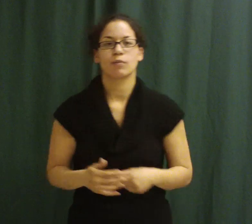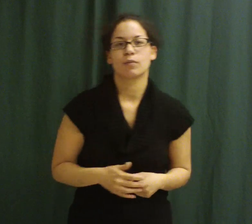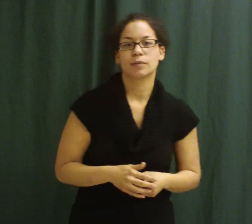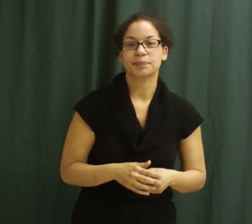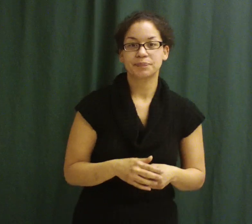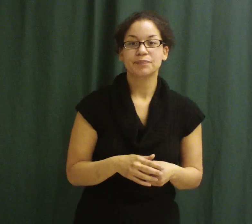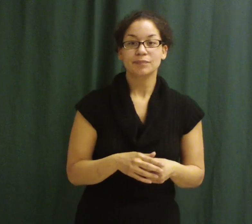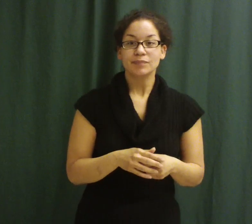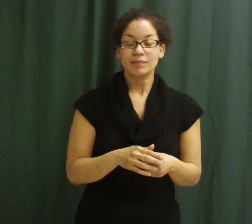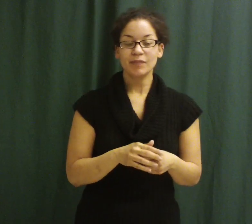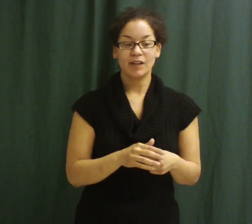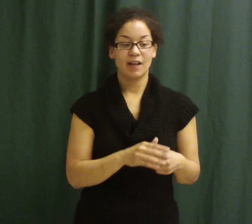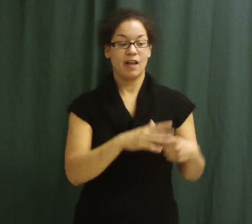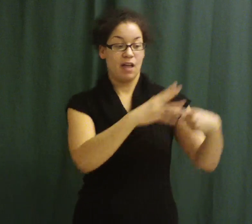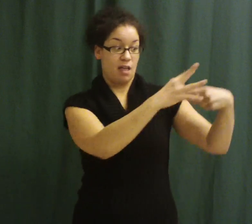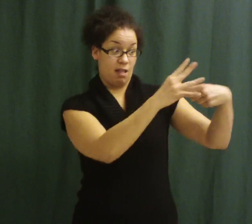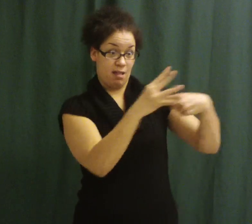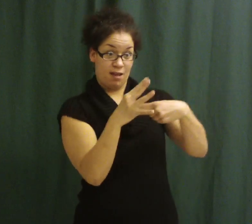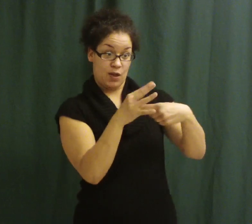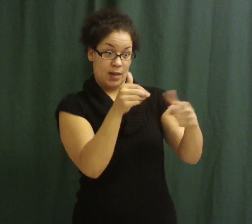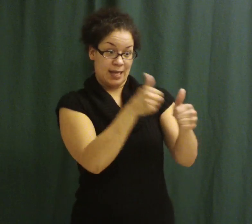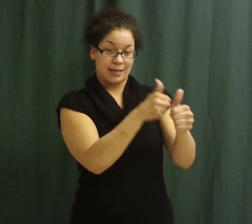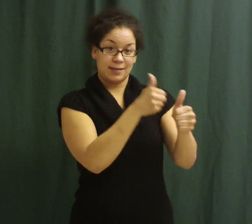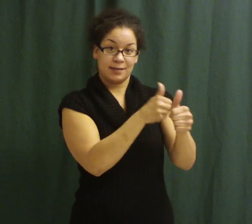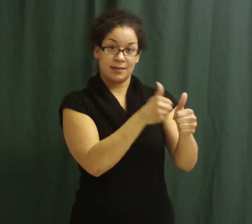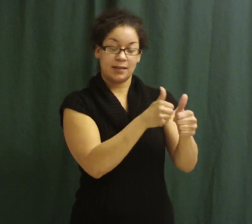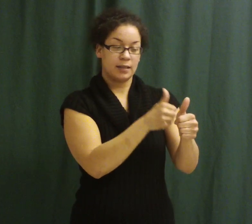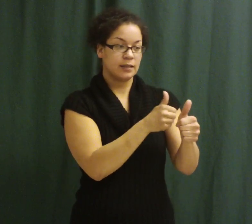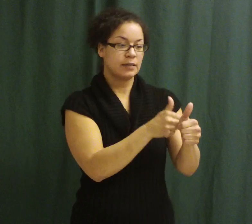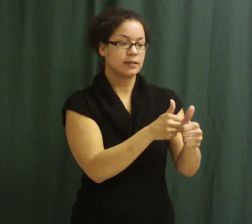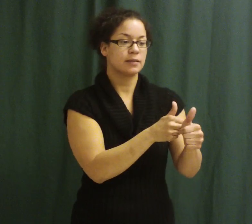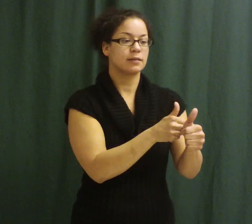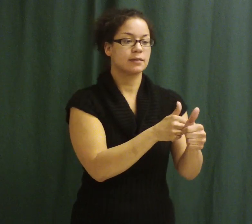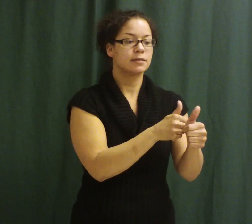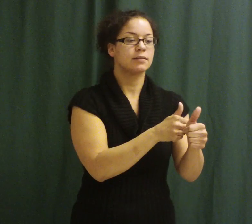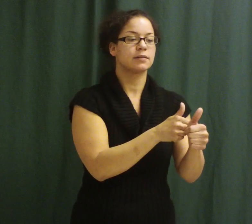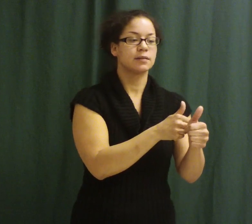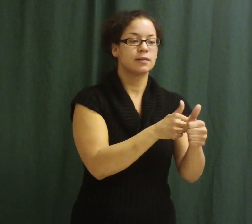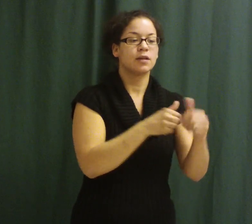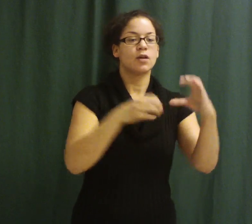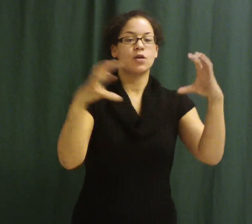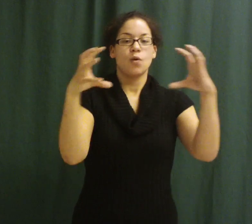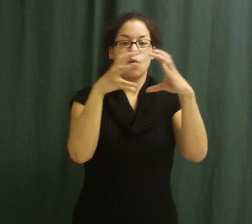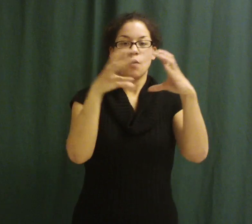Their orbits are inclined at every possible angle to Earth's orbit.